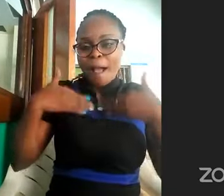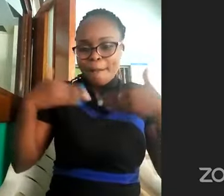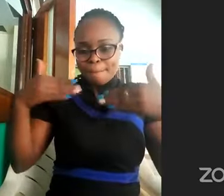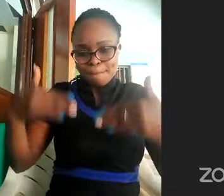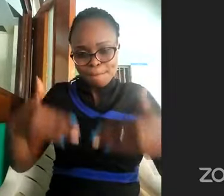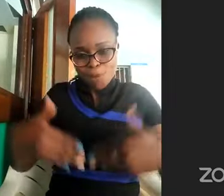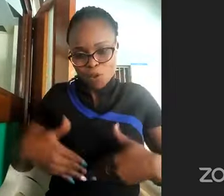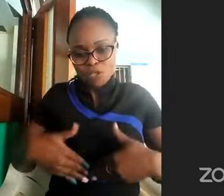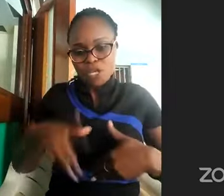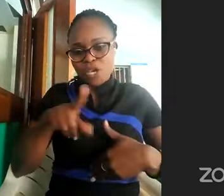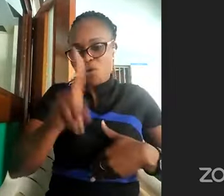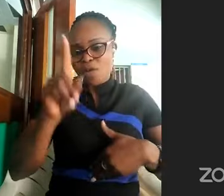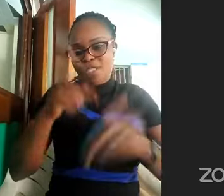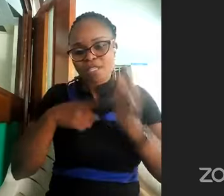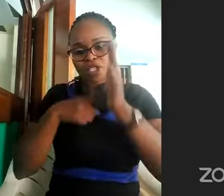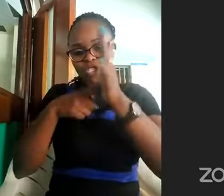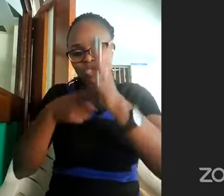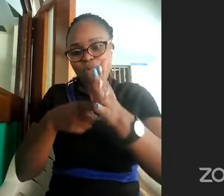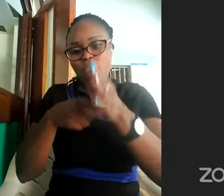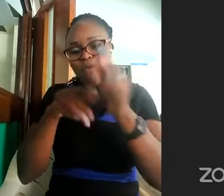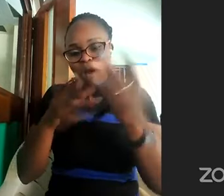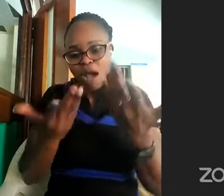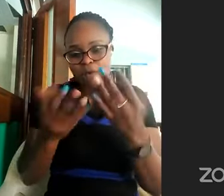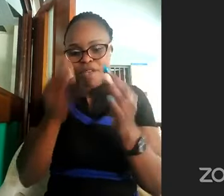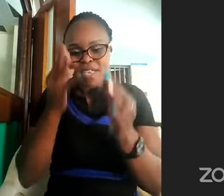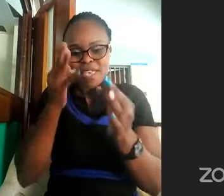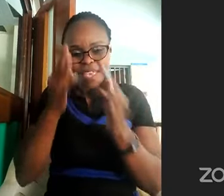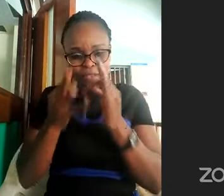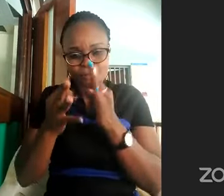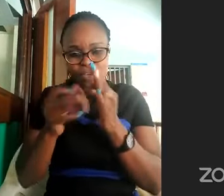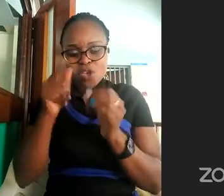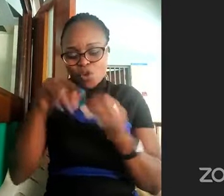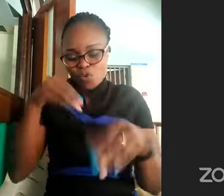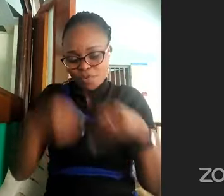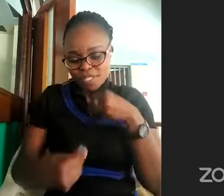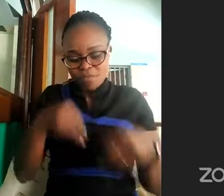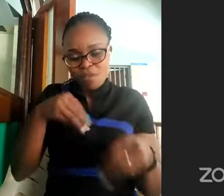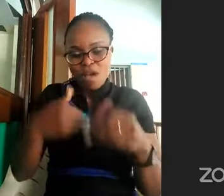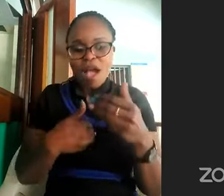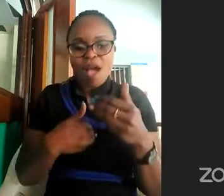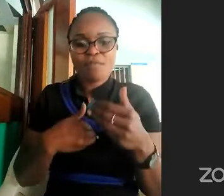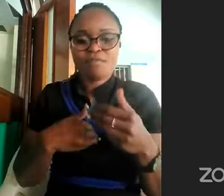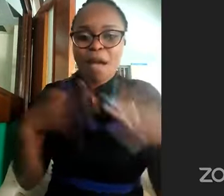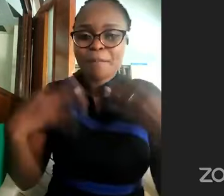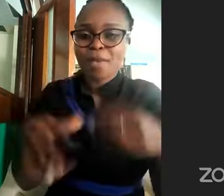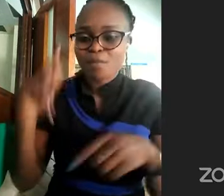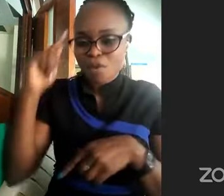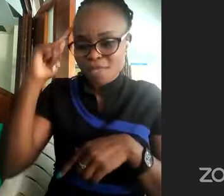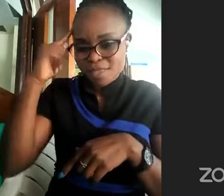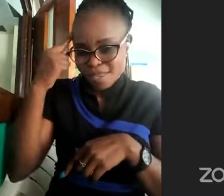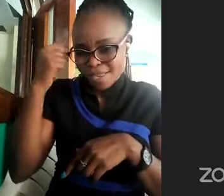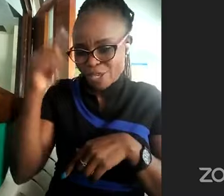want. And if you are a disabled person, people think that you are crazy. You can't even